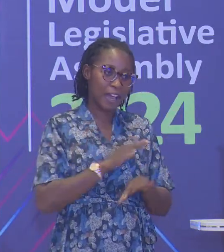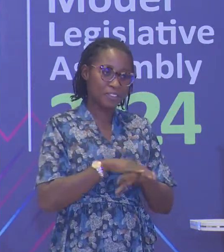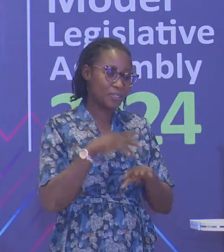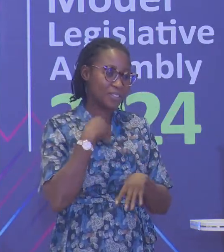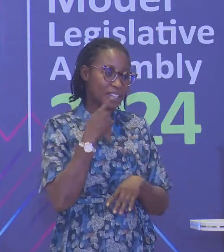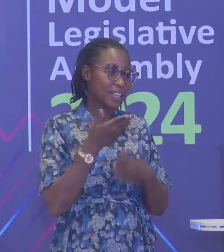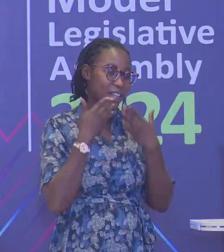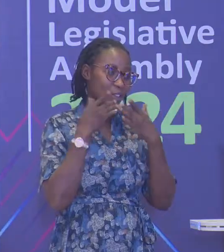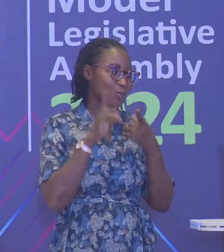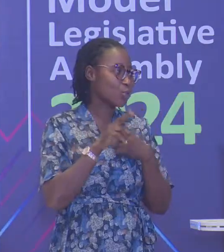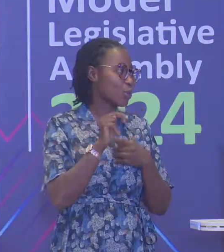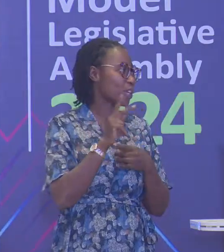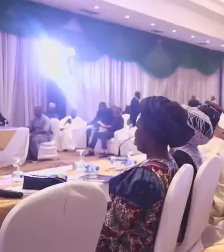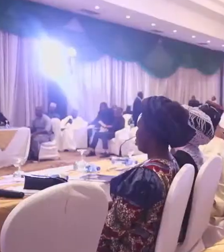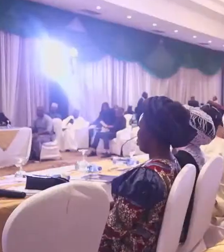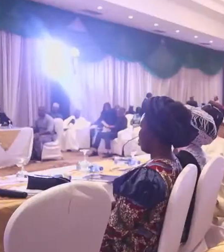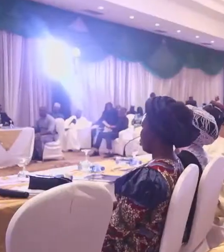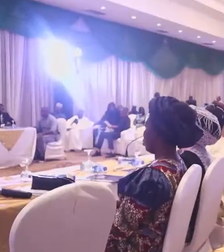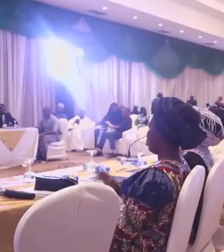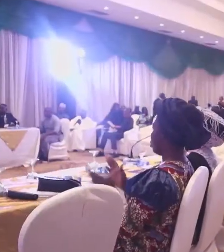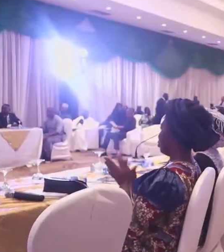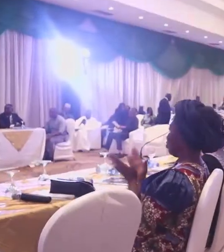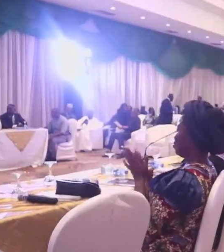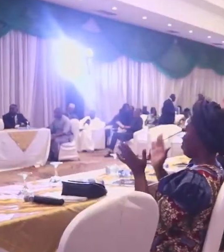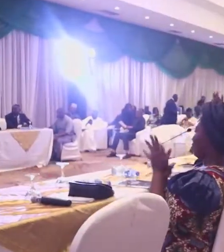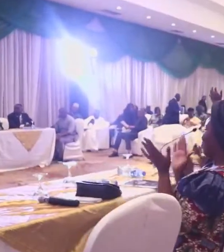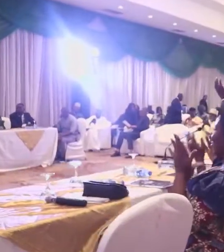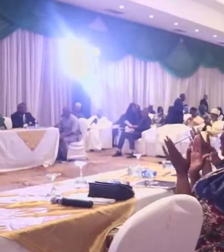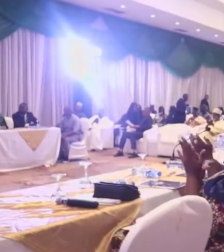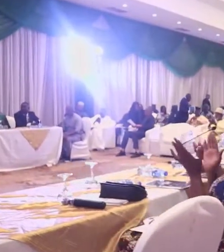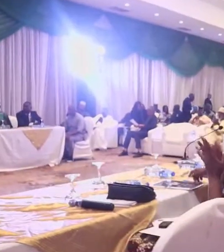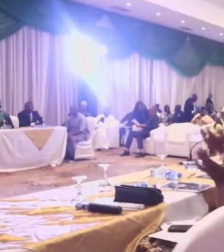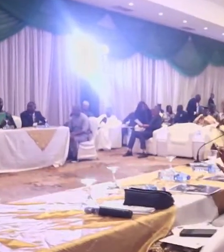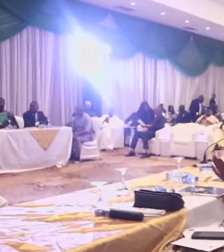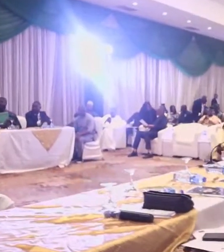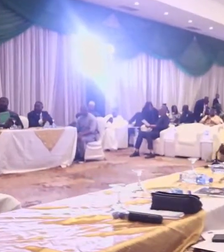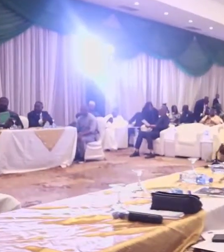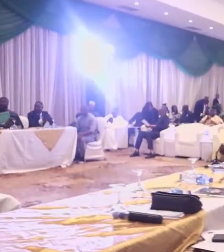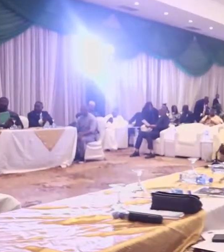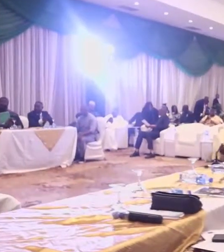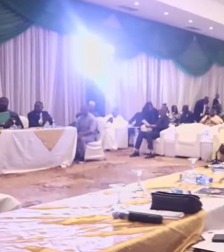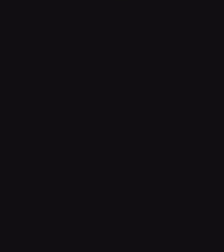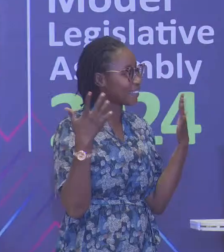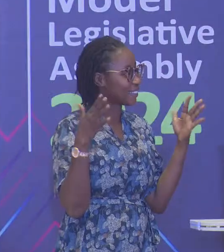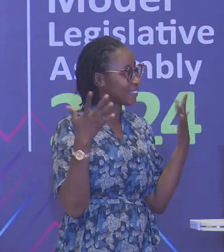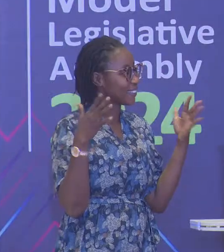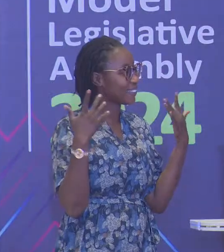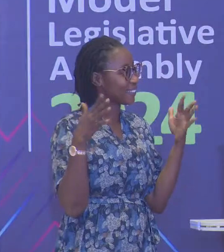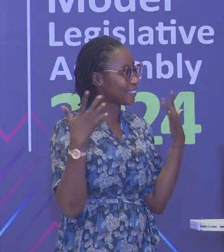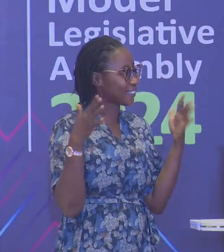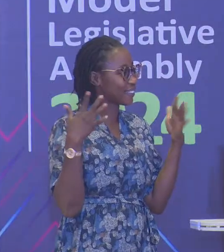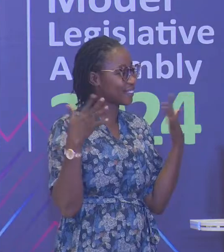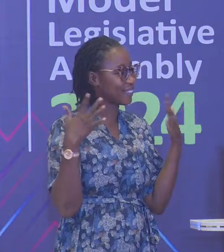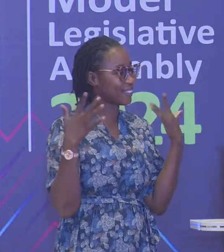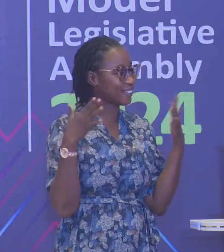to Nkiru and the team as well. So, thank you.